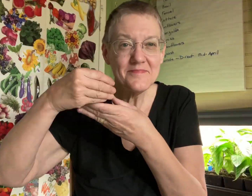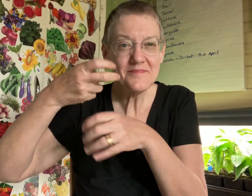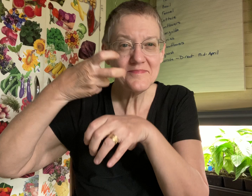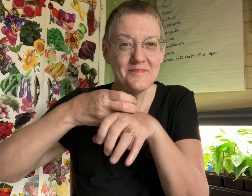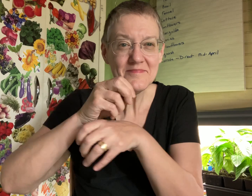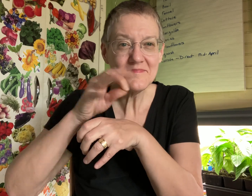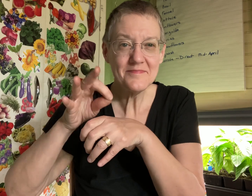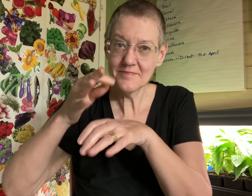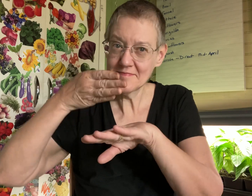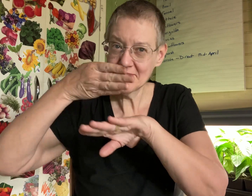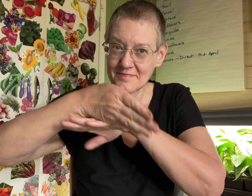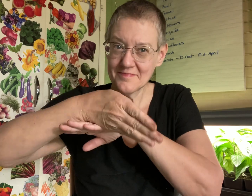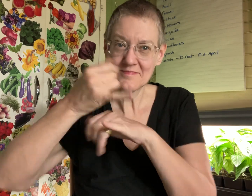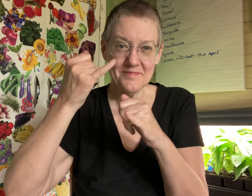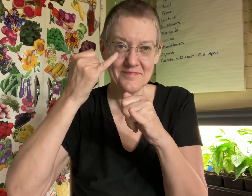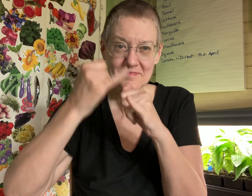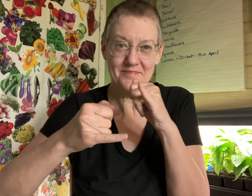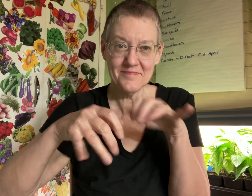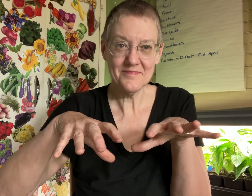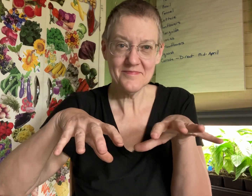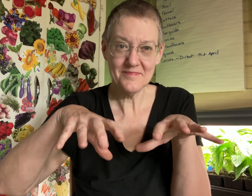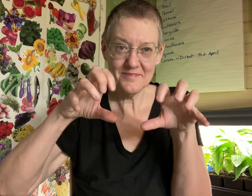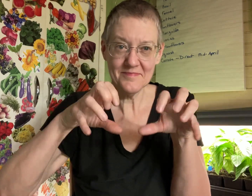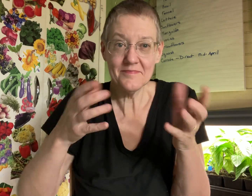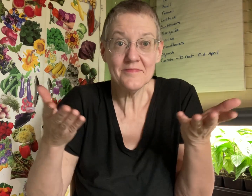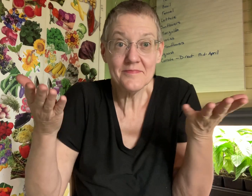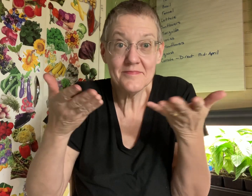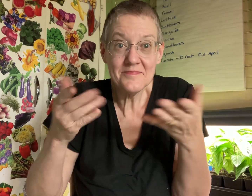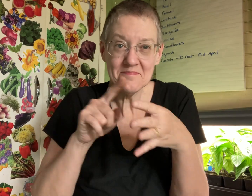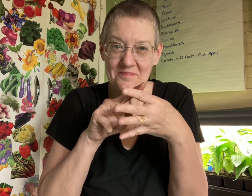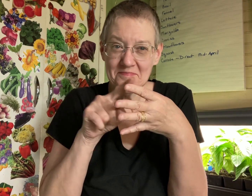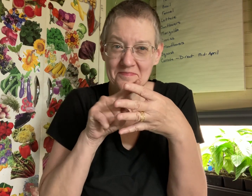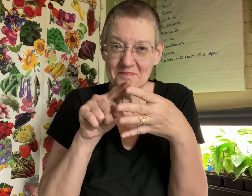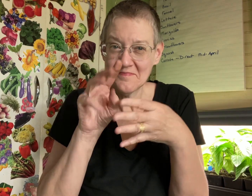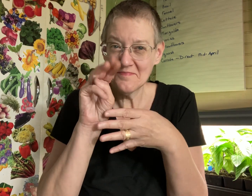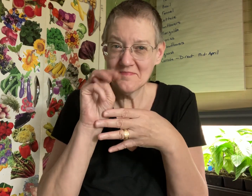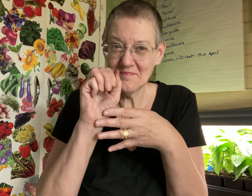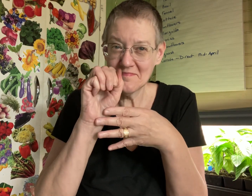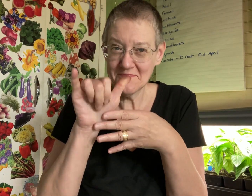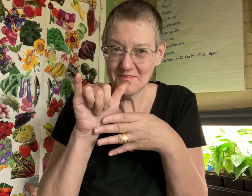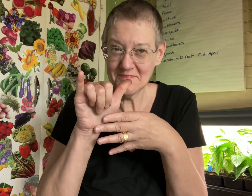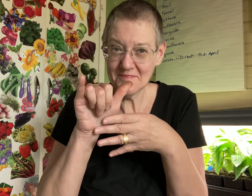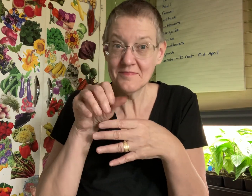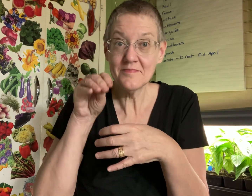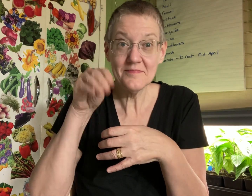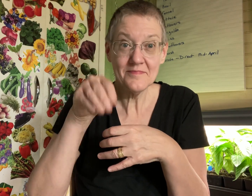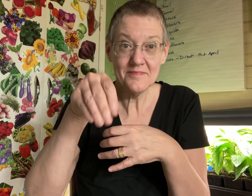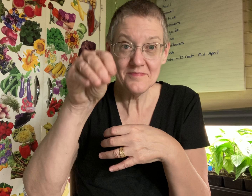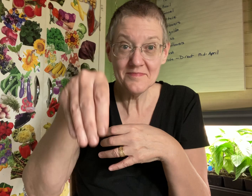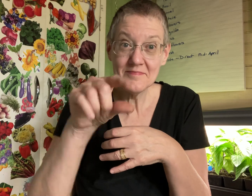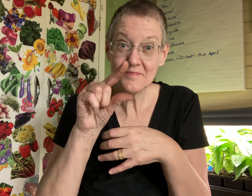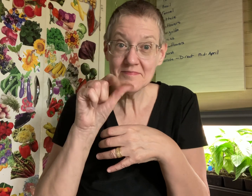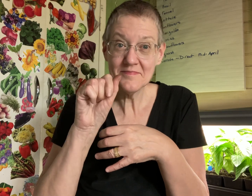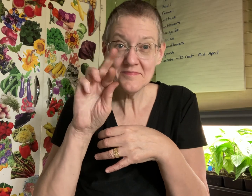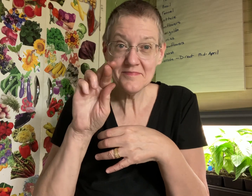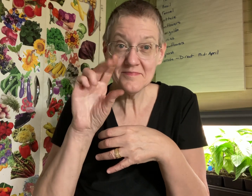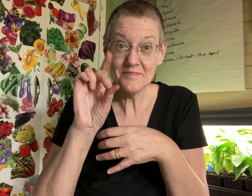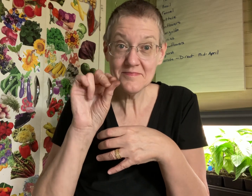We're going to start bringing them outside to harden them off after the last freeze. Here, that's the beginning of May. Then we're going